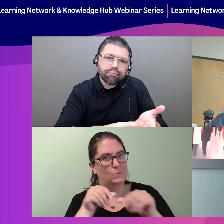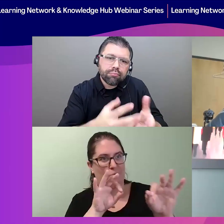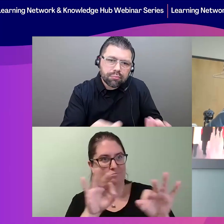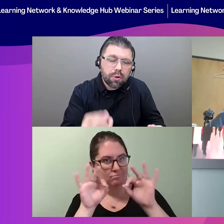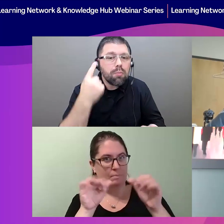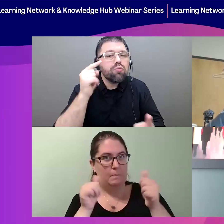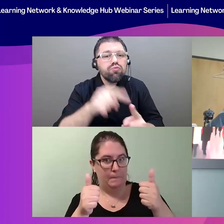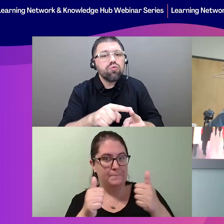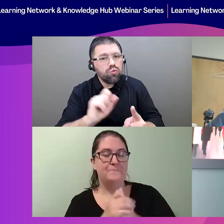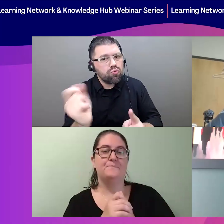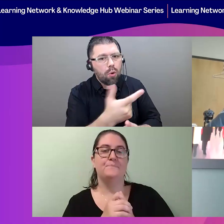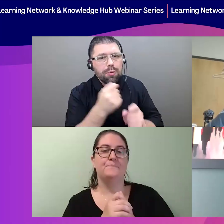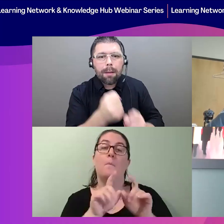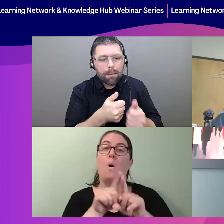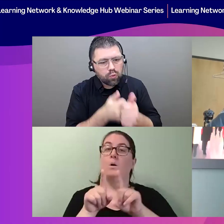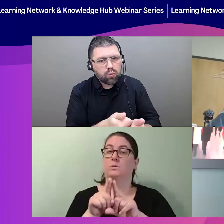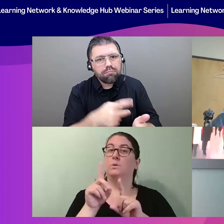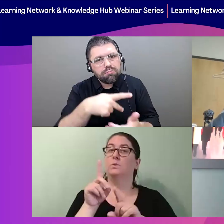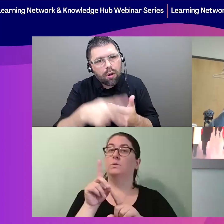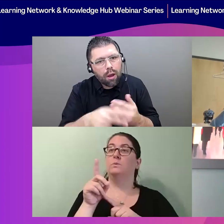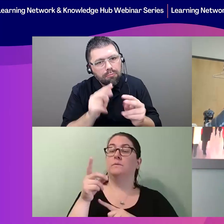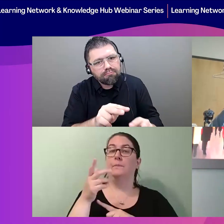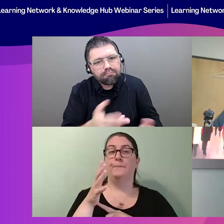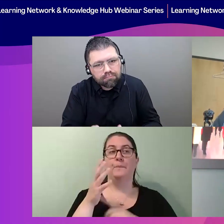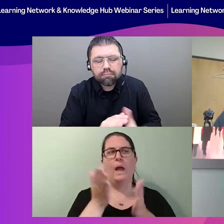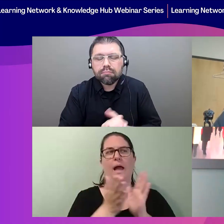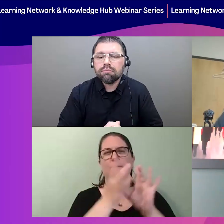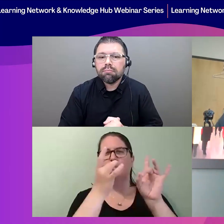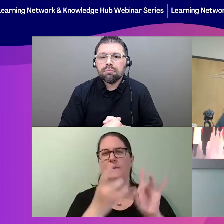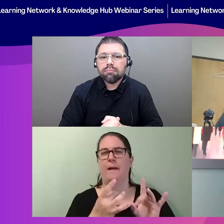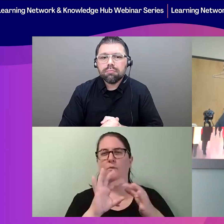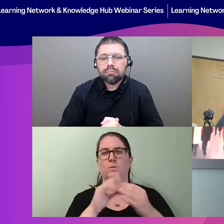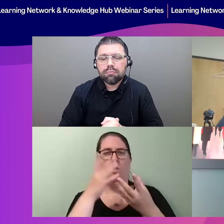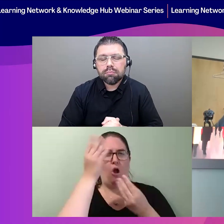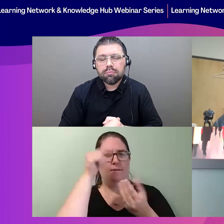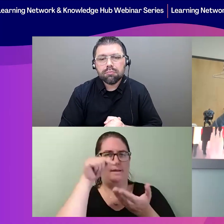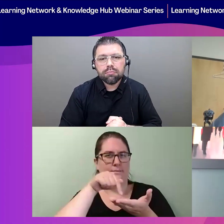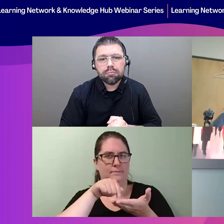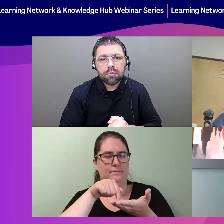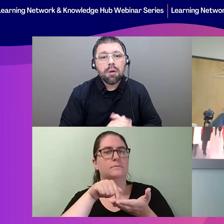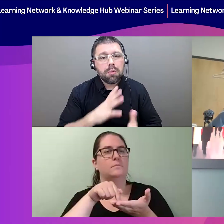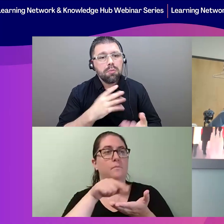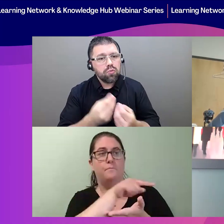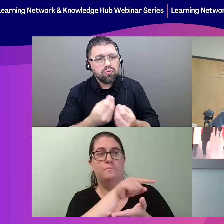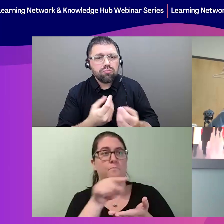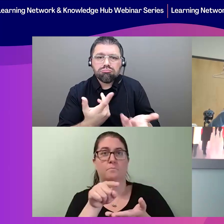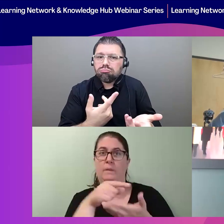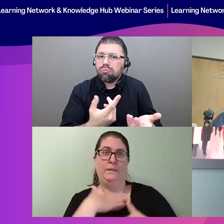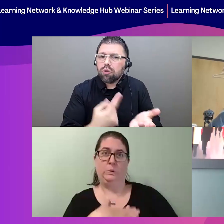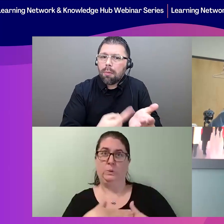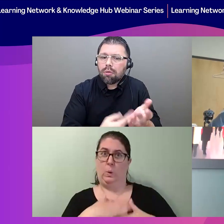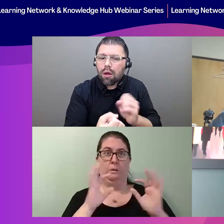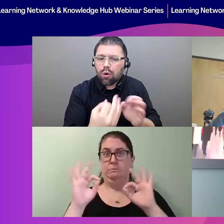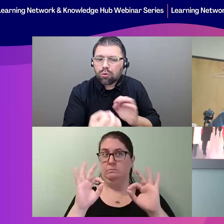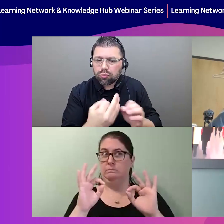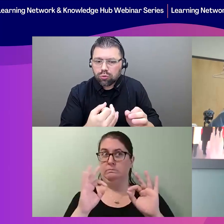fine. And also we did get some feedback about the content at the same time. Everybody really enjoyed it.